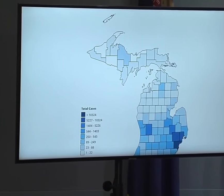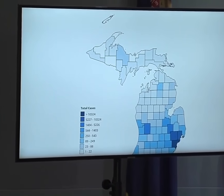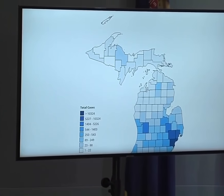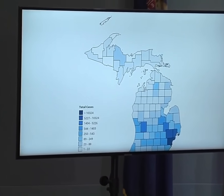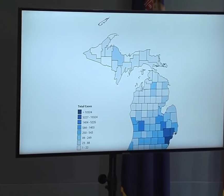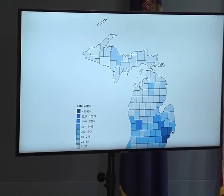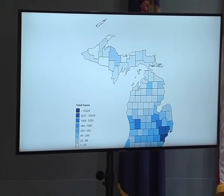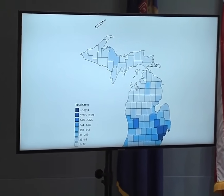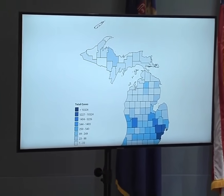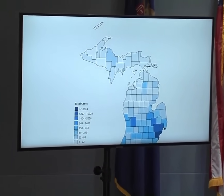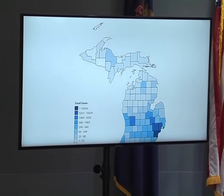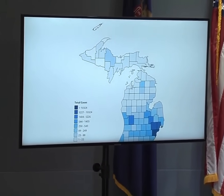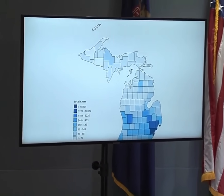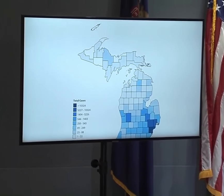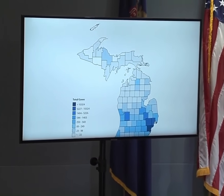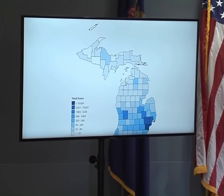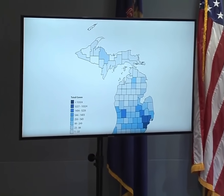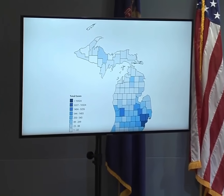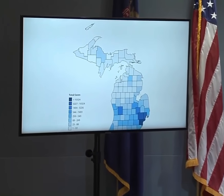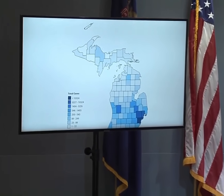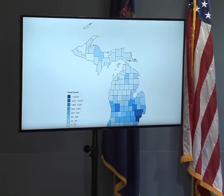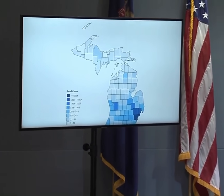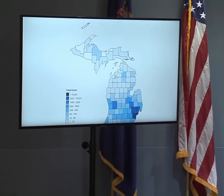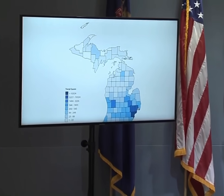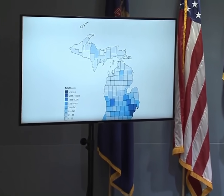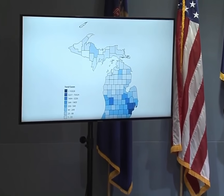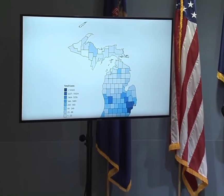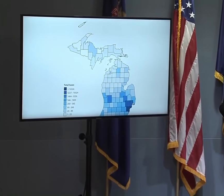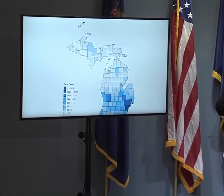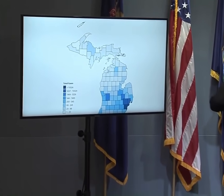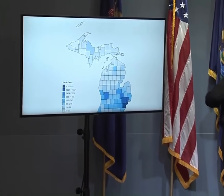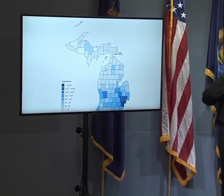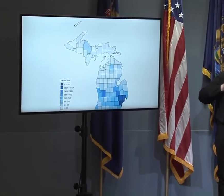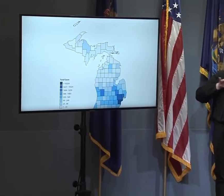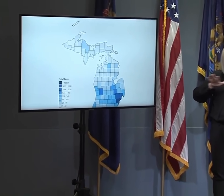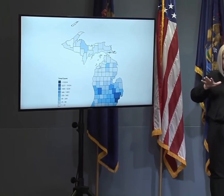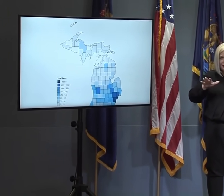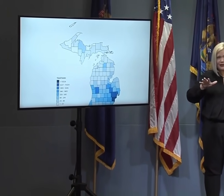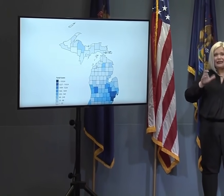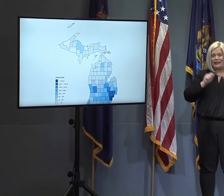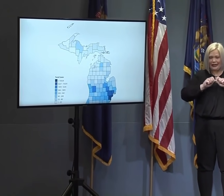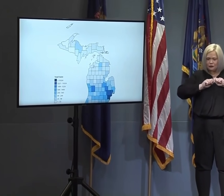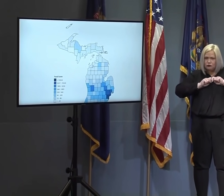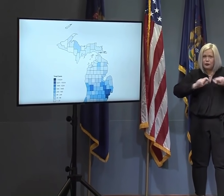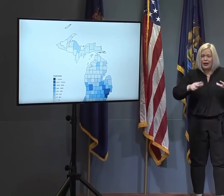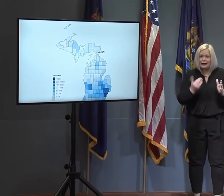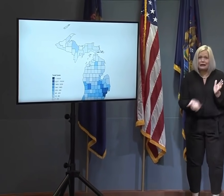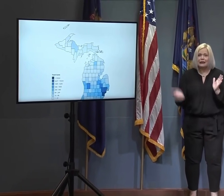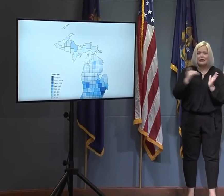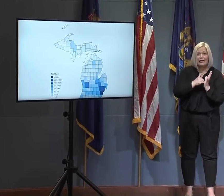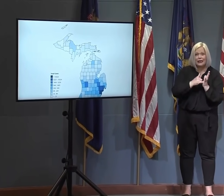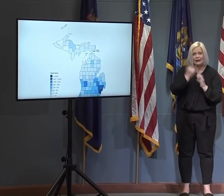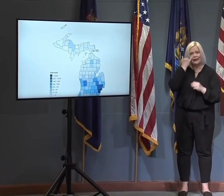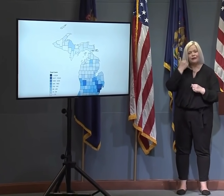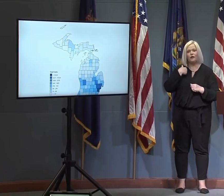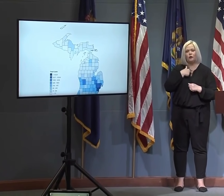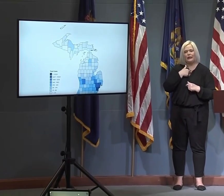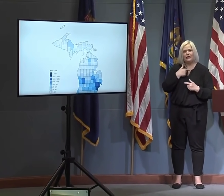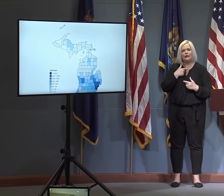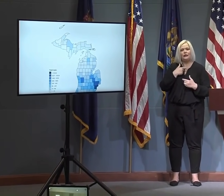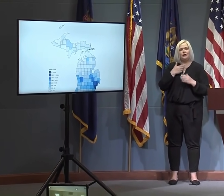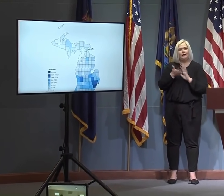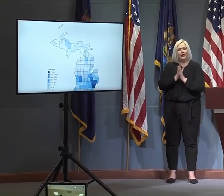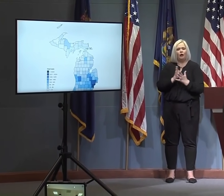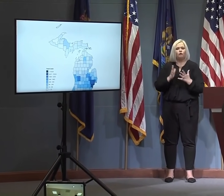signs. But COVID-19 is still present and can grow if we don't continue to be vigilant, if